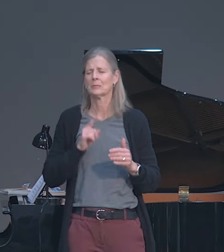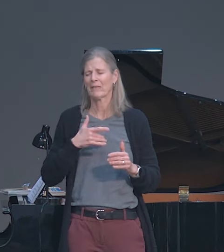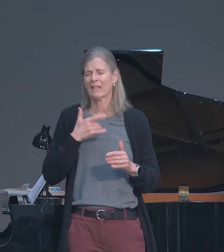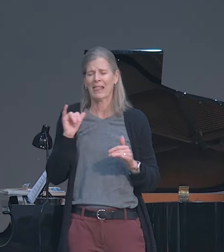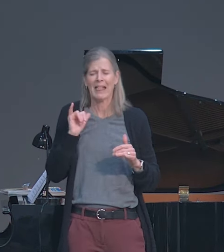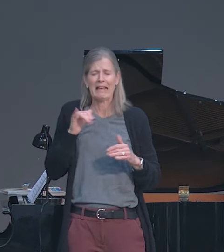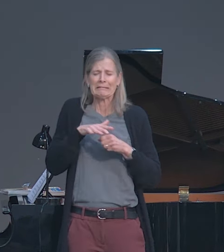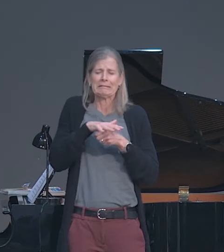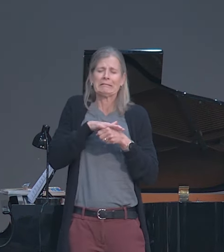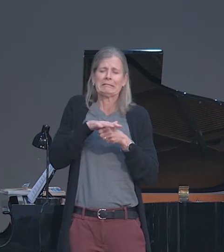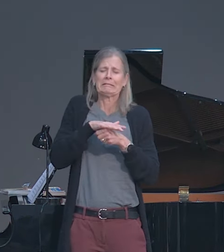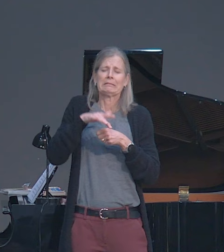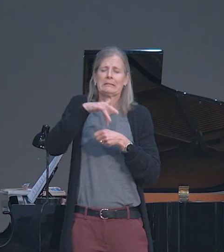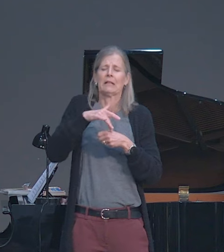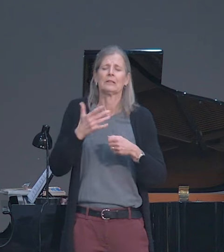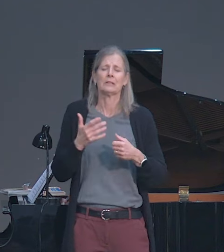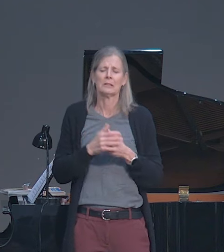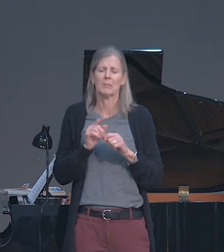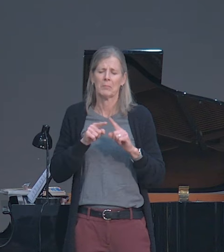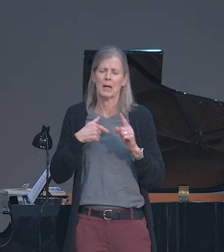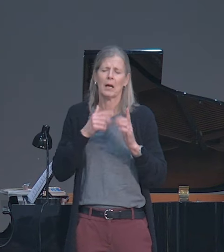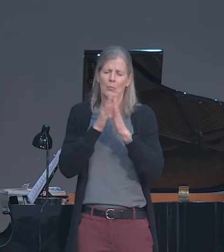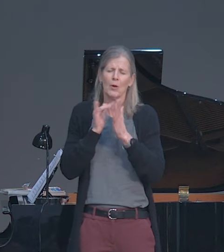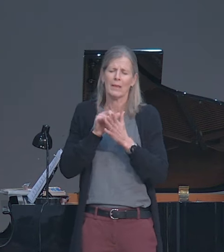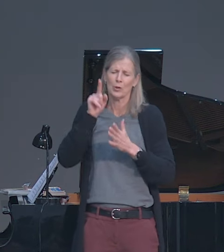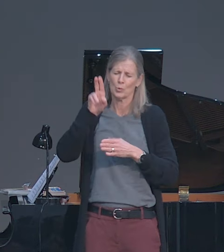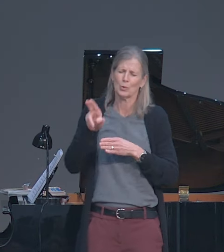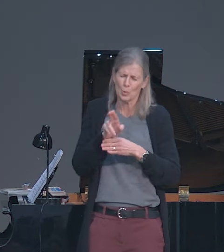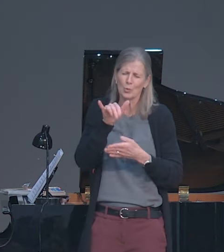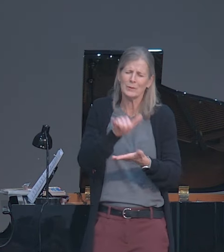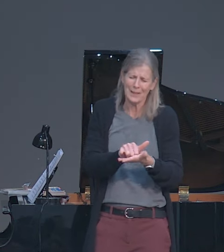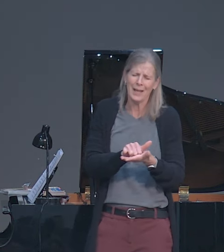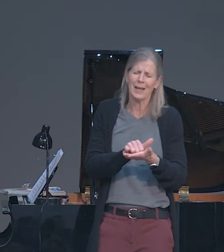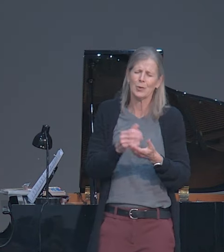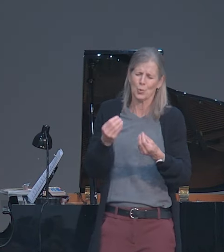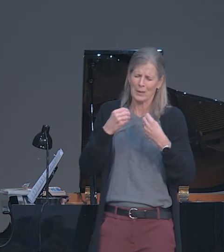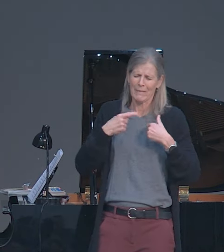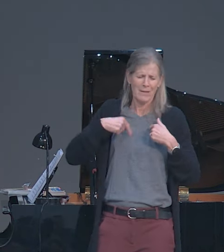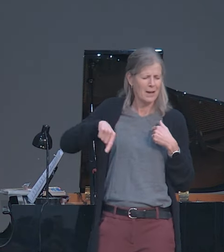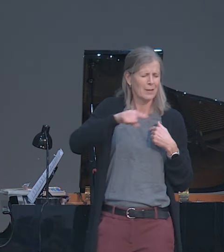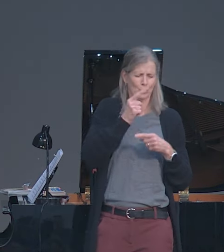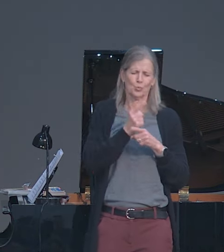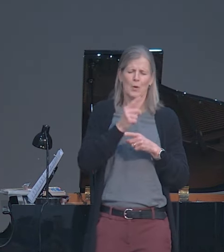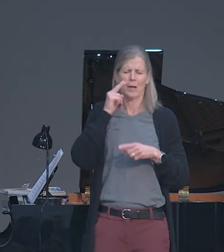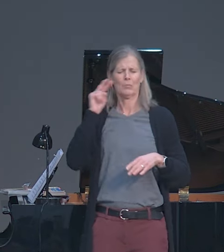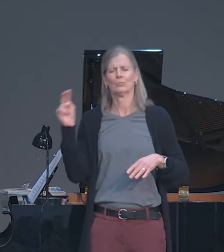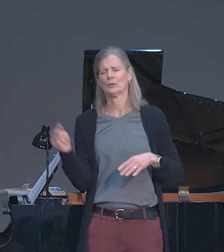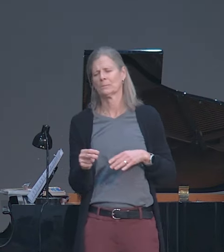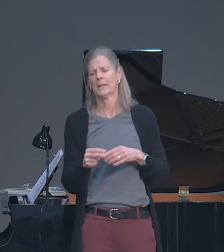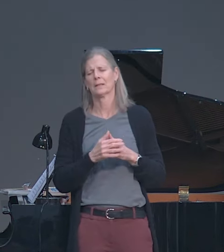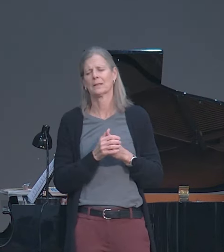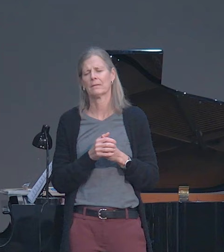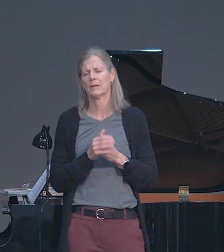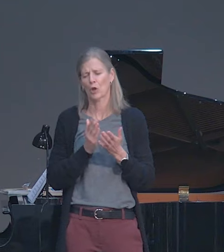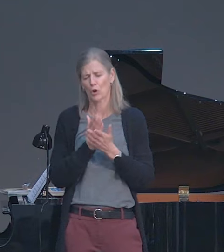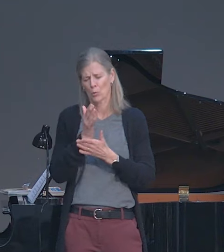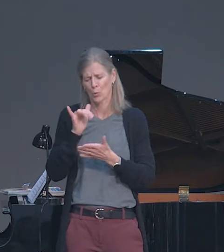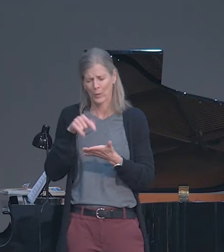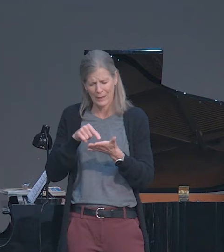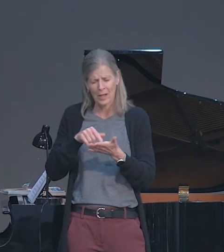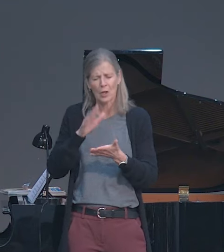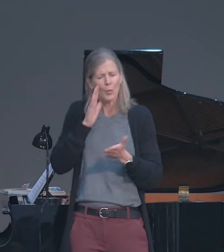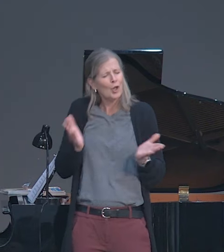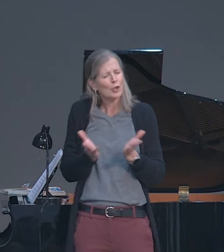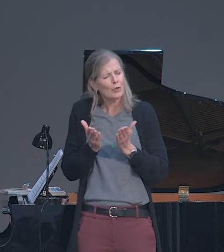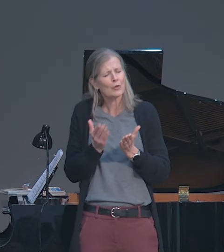hardly touched it. But I pray that You would use it to give us perspective. And that through it, that You would encourage